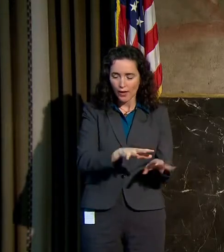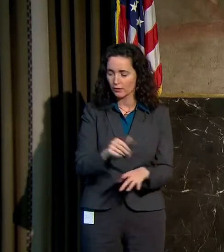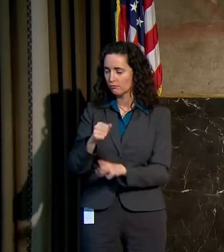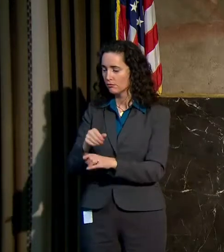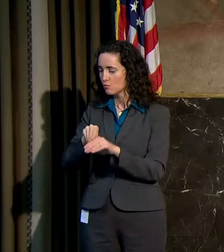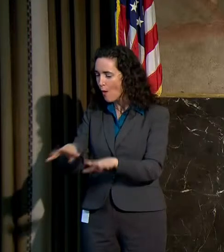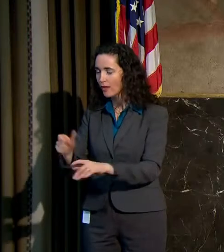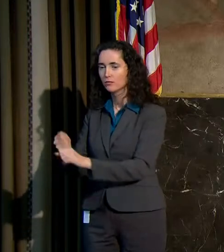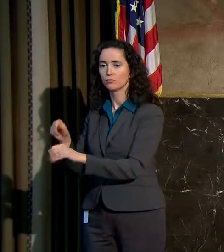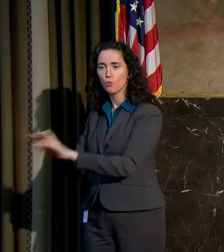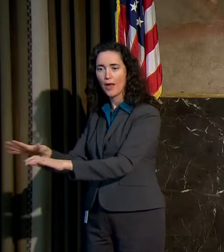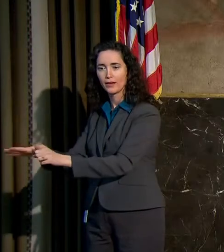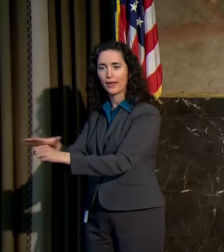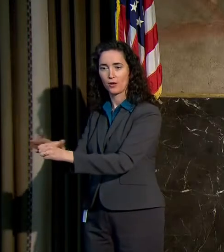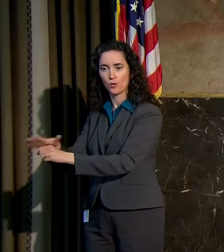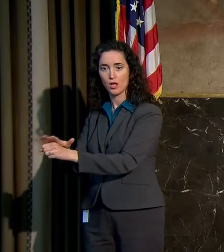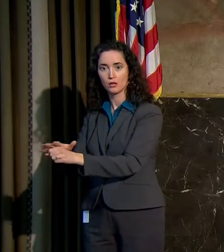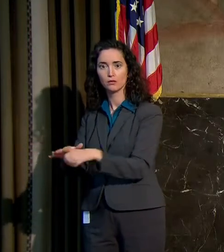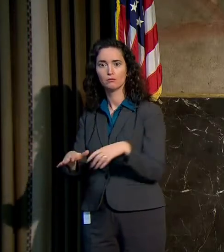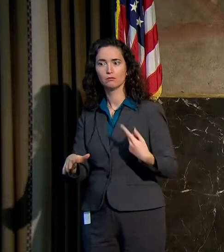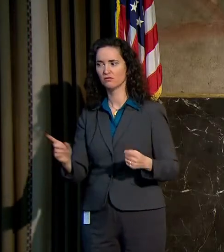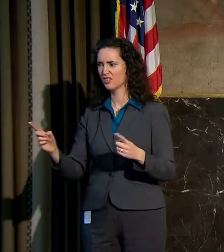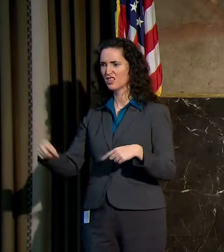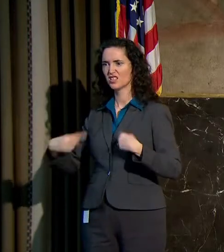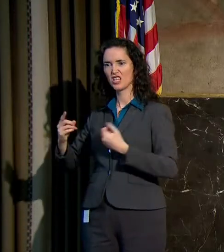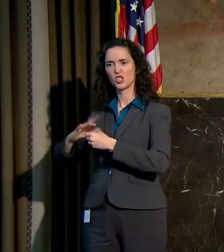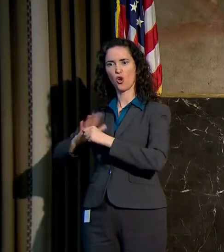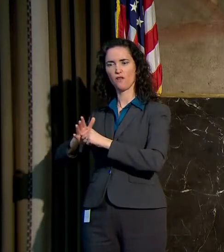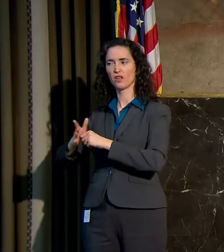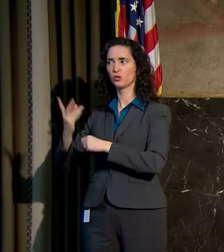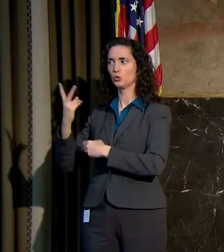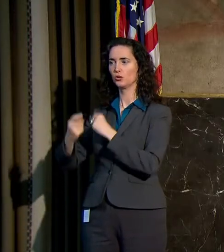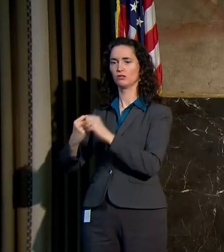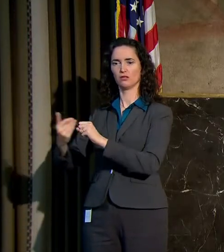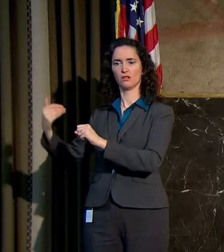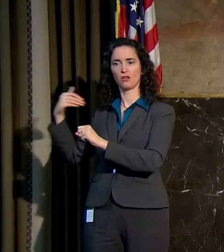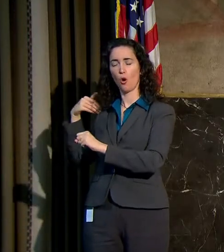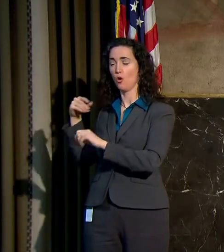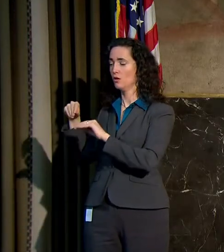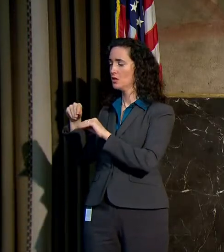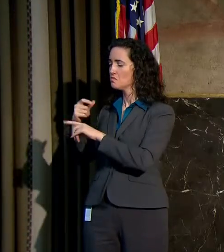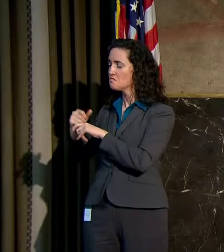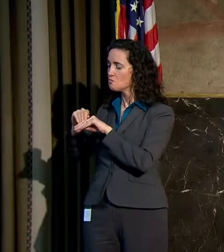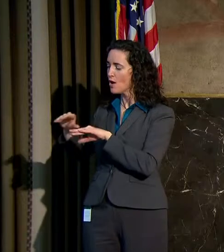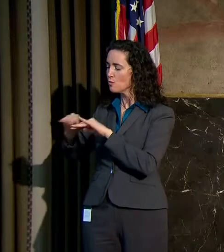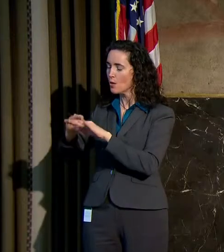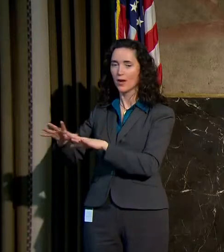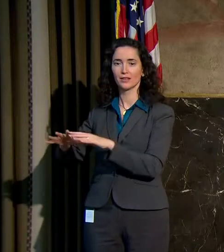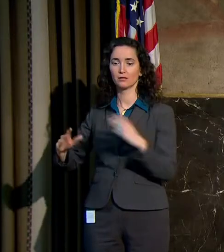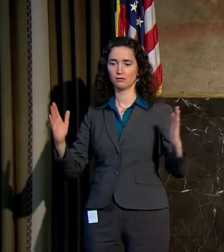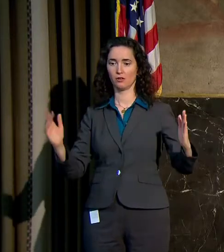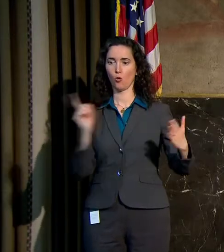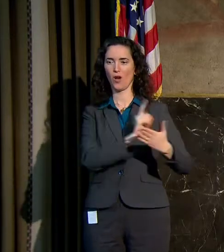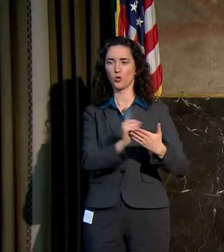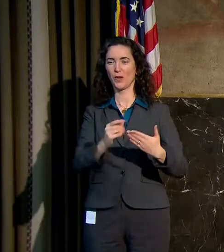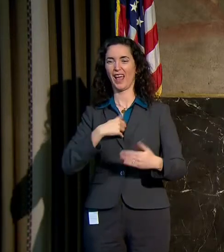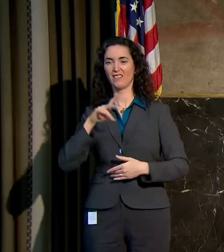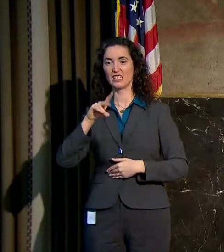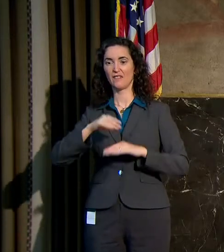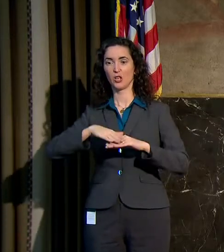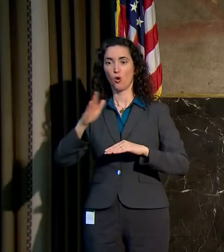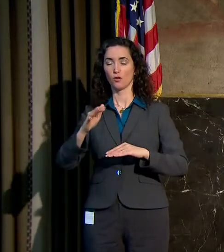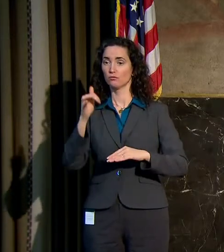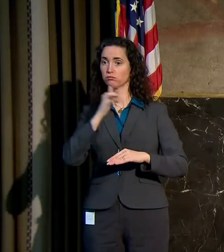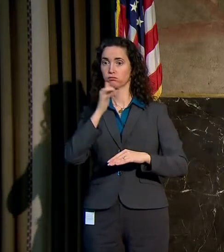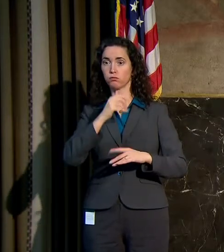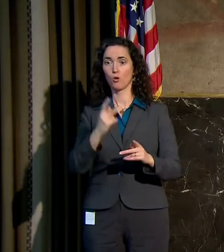terms of a week worth of those outbreaks. More than half of those occurred